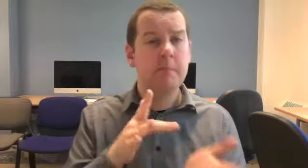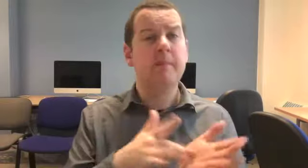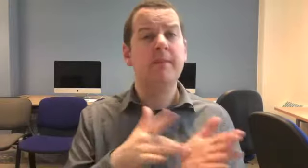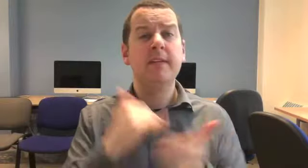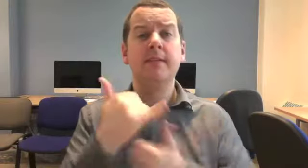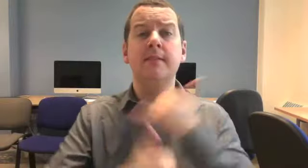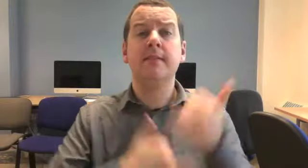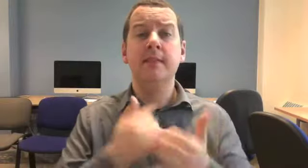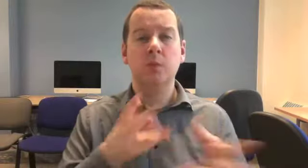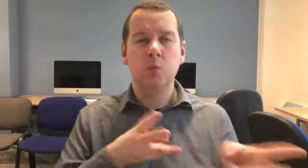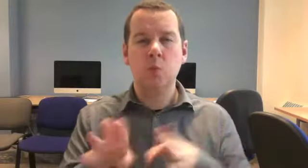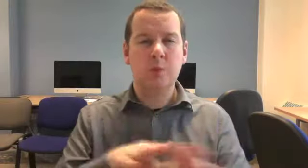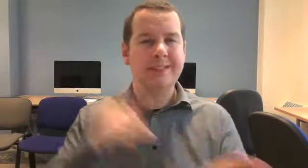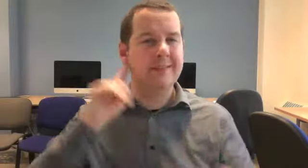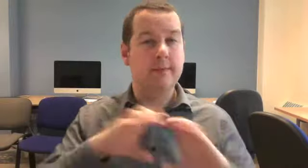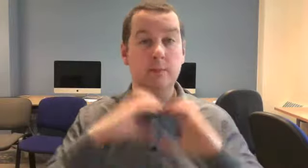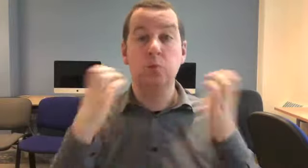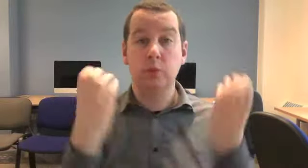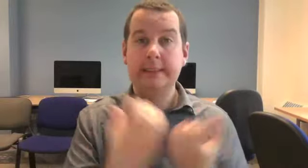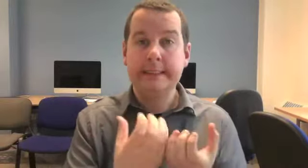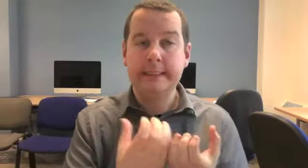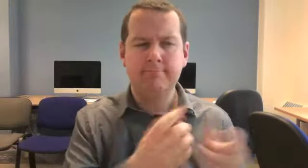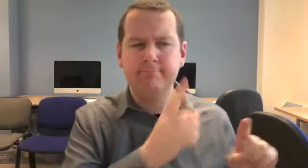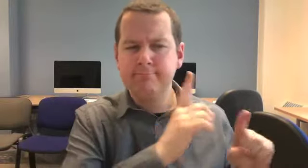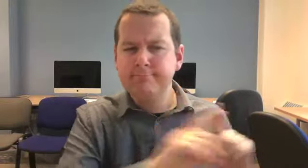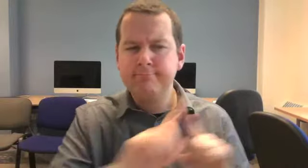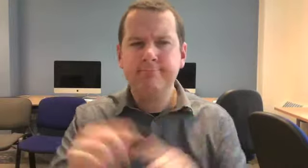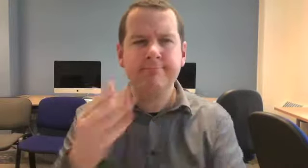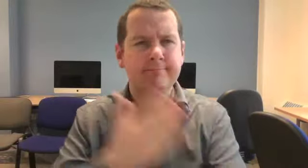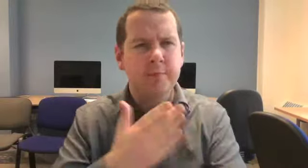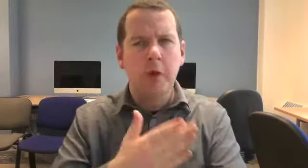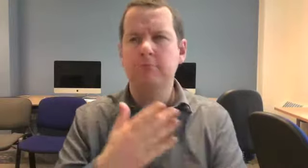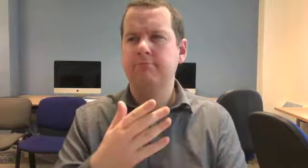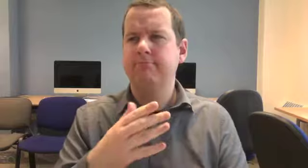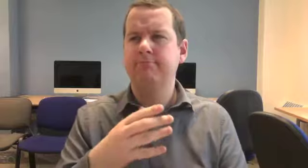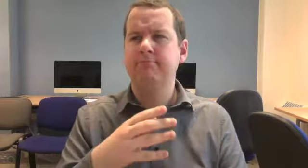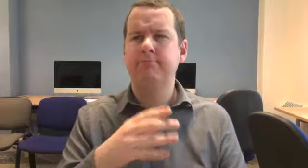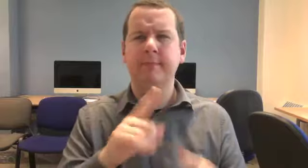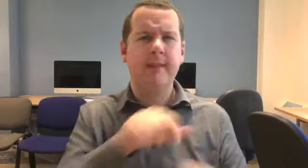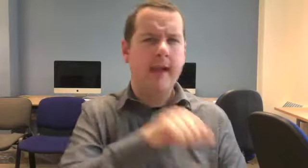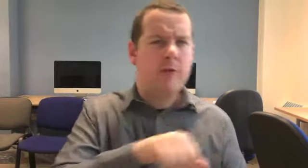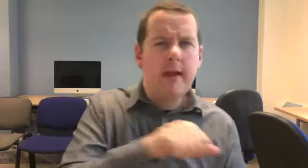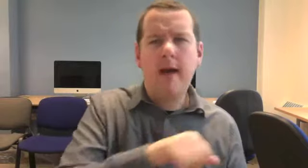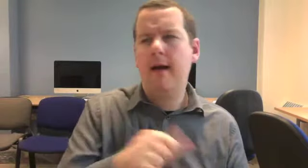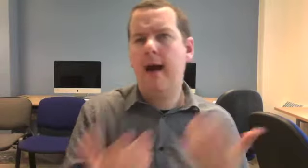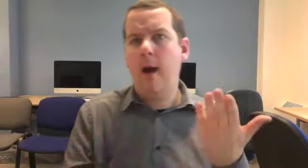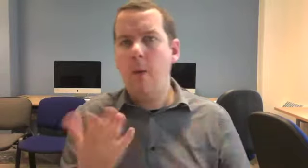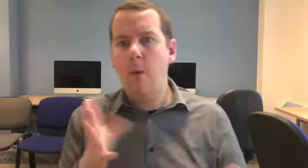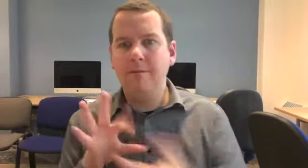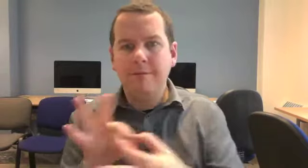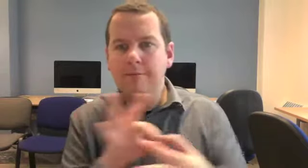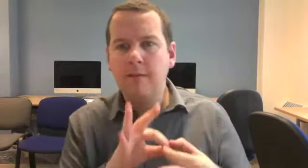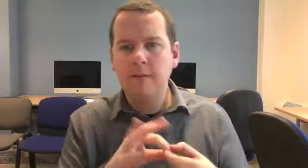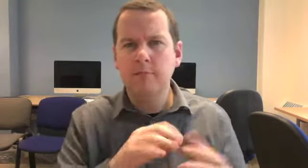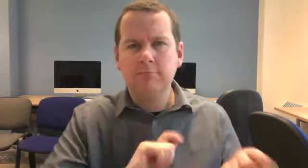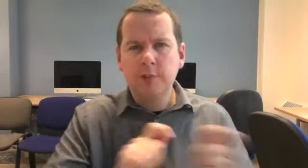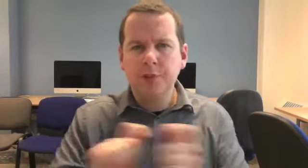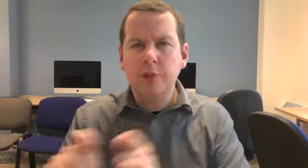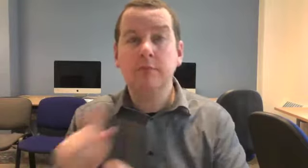So I've been involved in the deaf community and working with the deaf community for about 15 years in different positions, in different areas, even though the